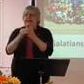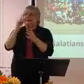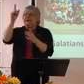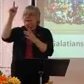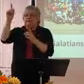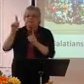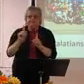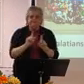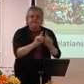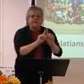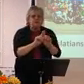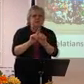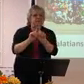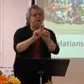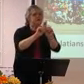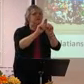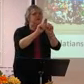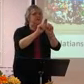with us.